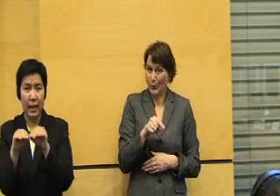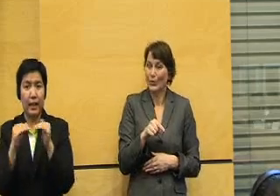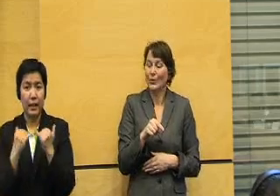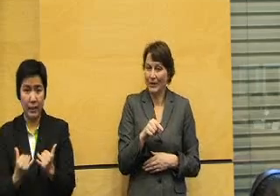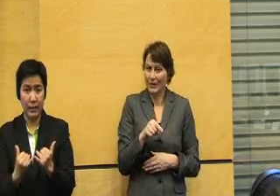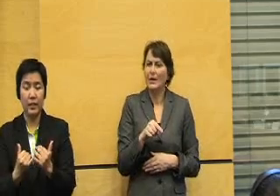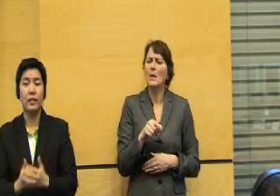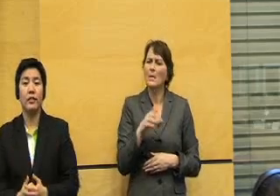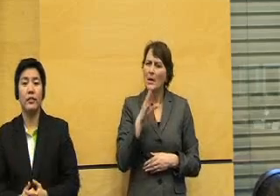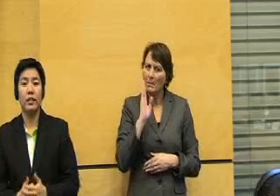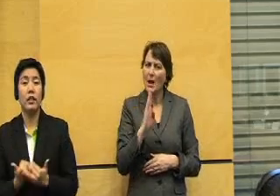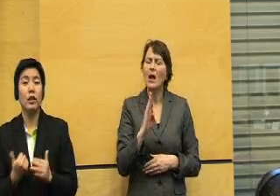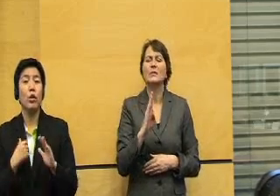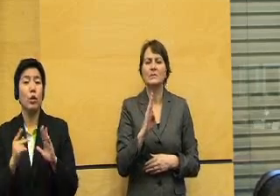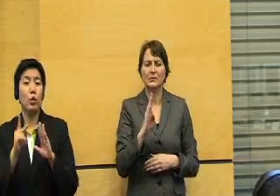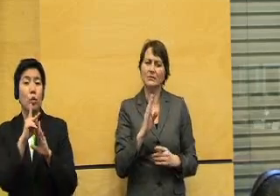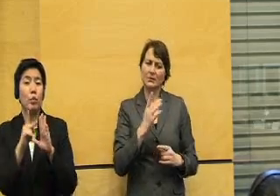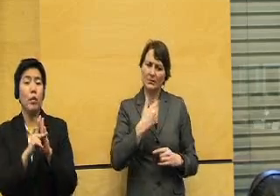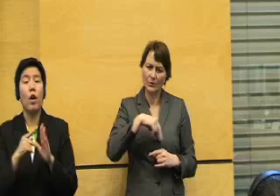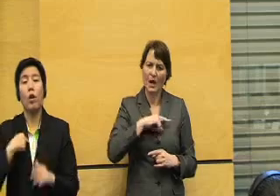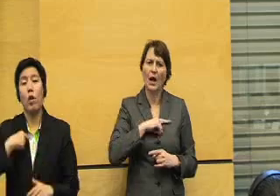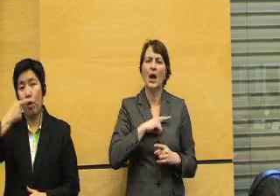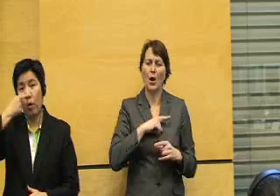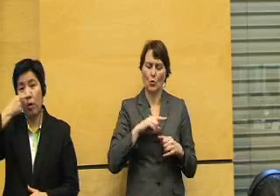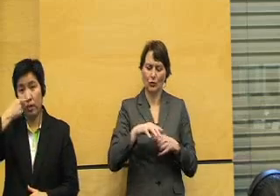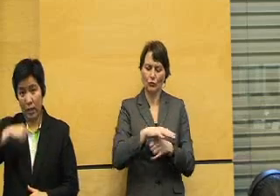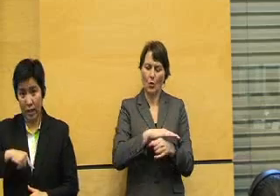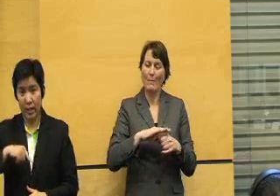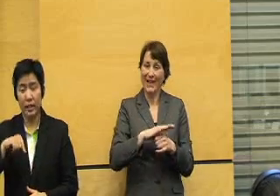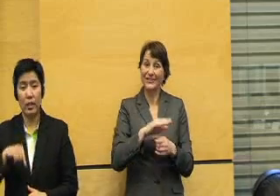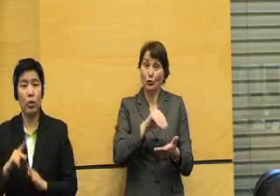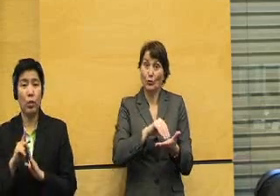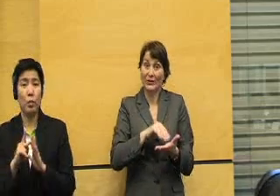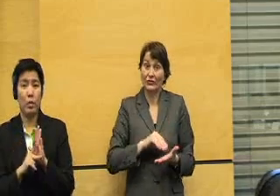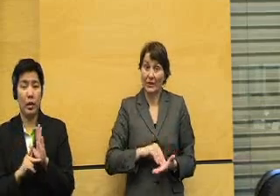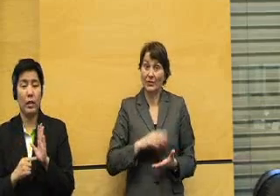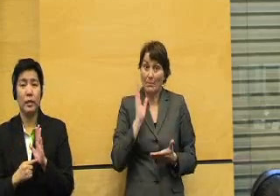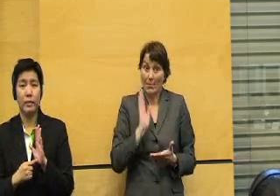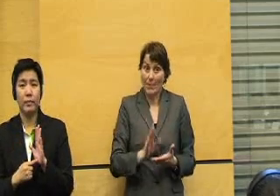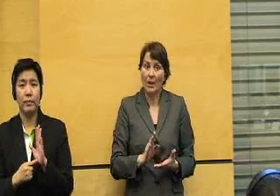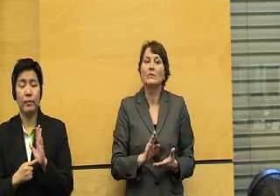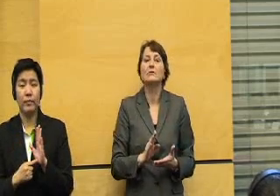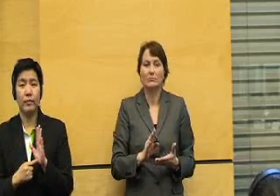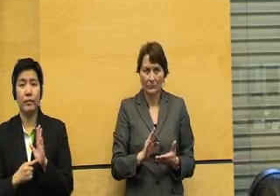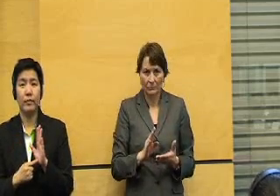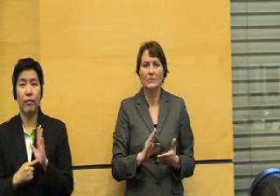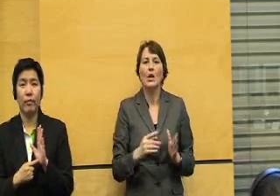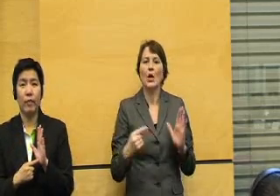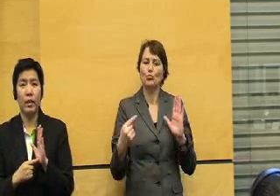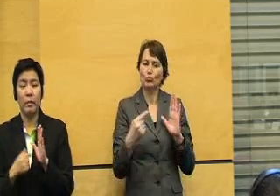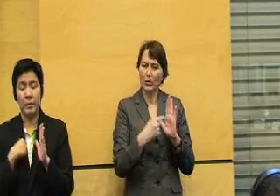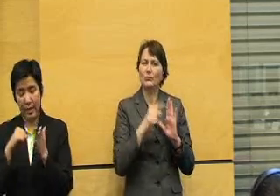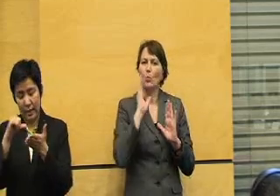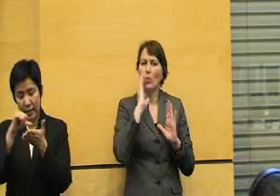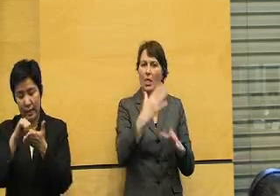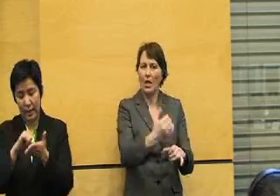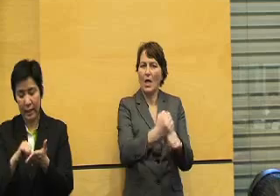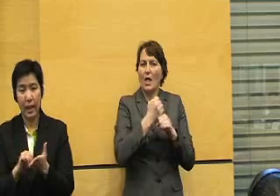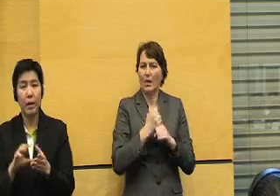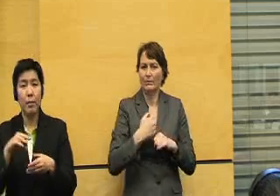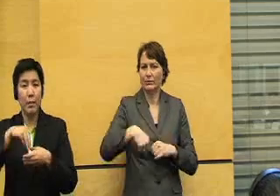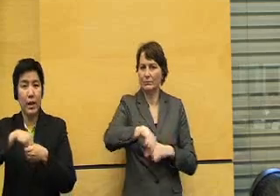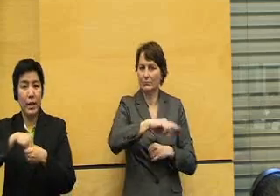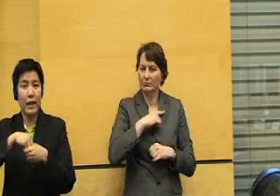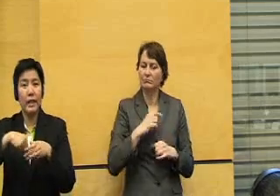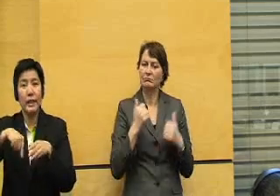will require us to attain our domestic registration, we see it, in principle, as a very useful instrument that